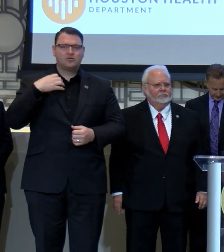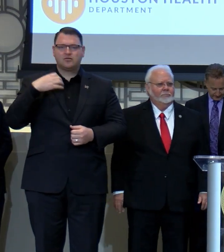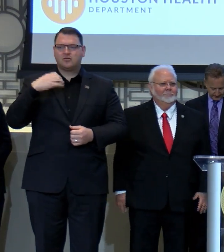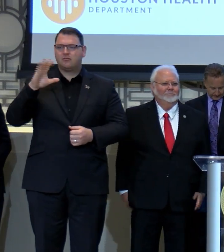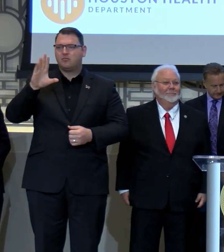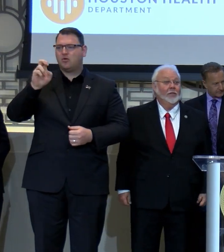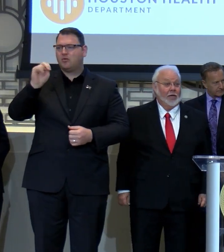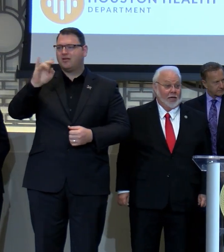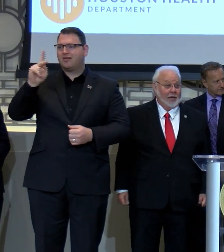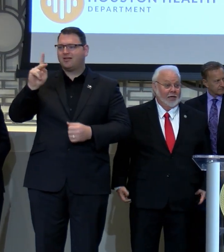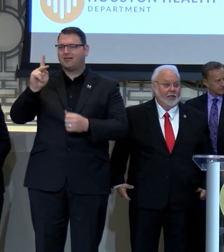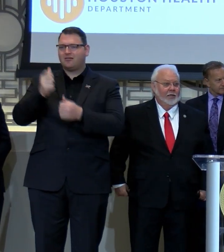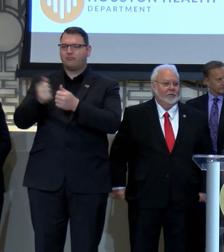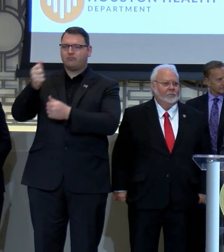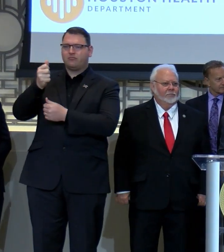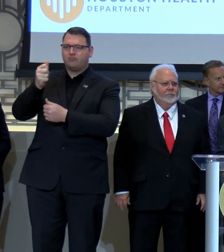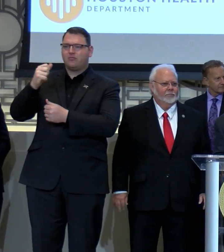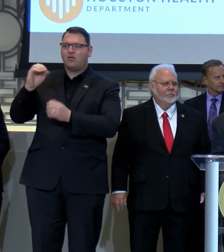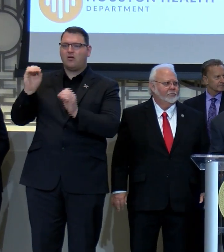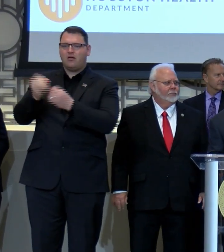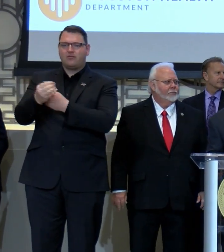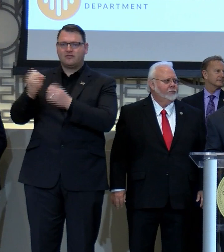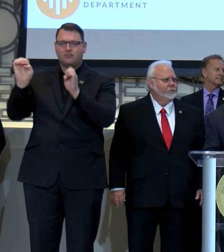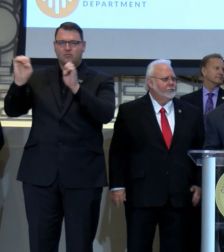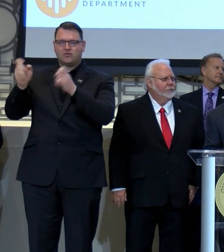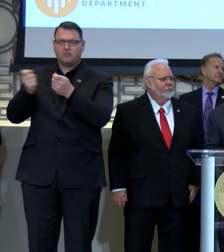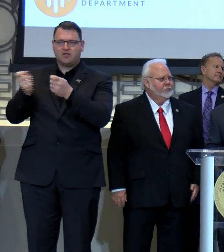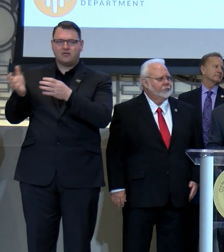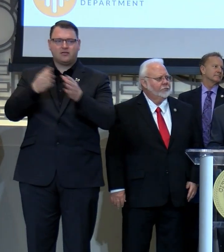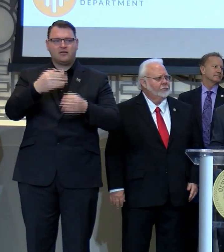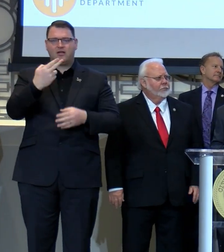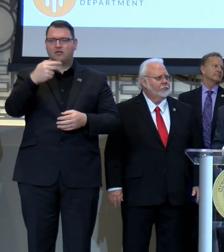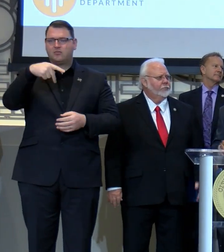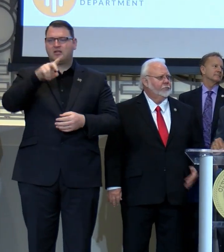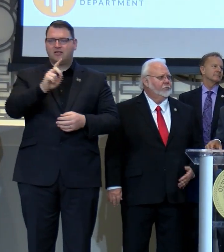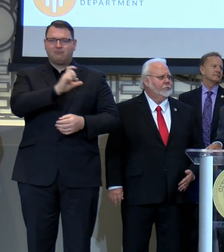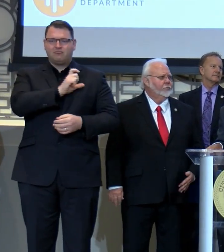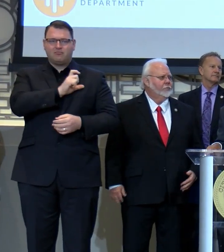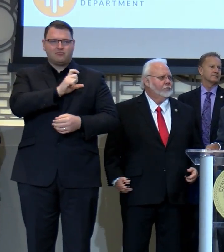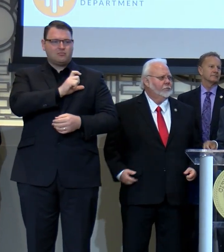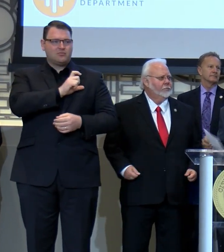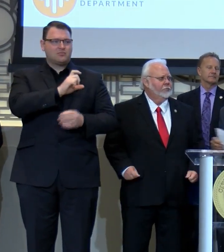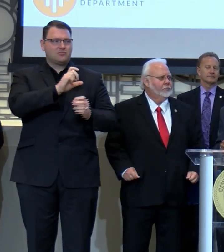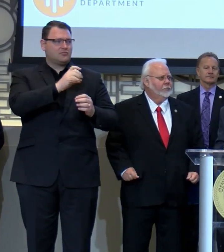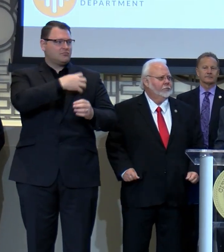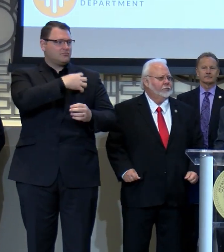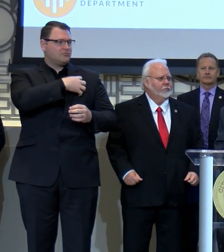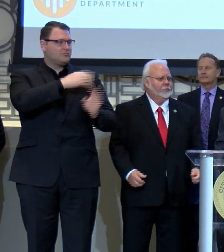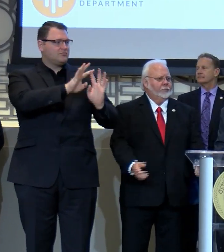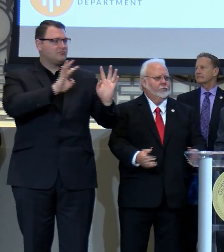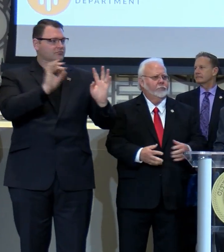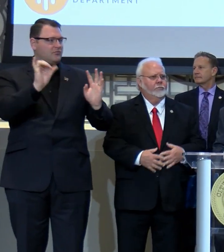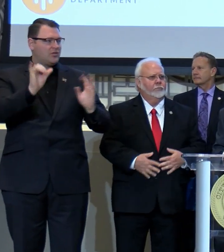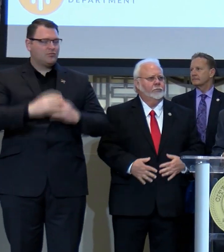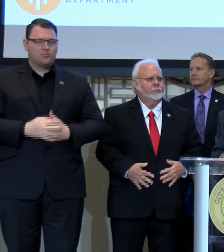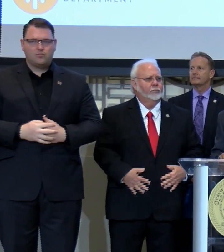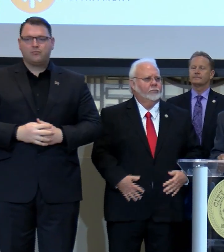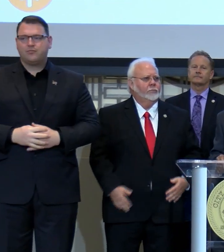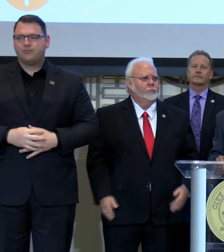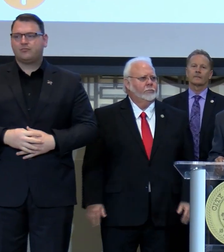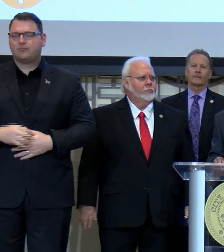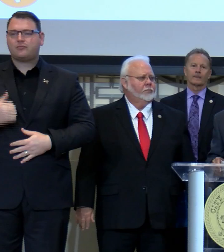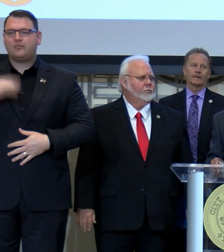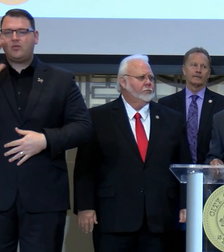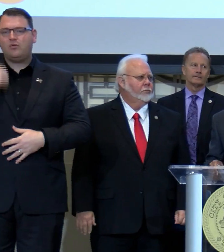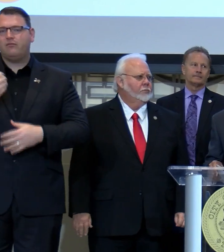of Emergency Management, and there are HPD officers here as well. Let me just make a few comments, and